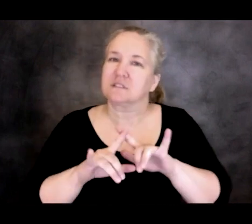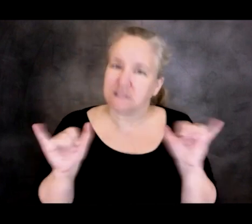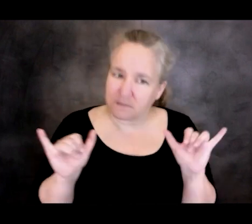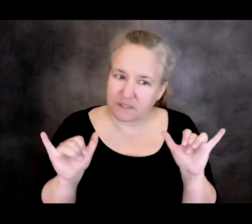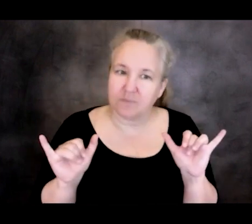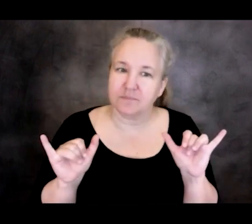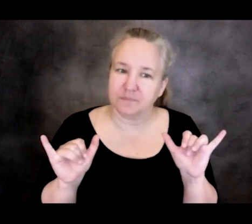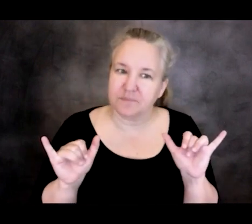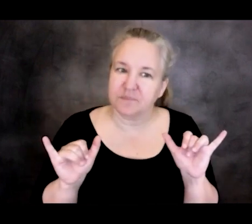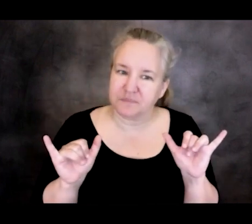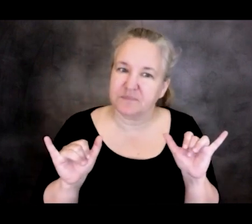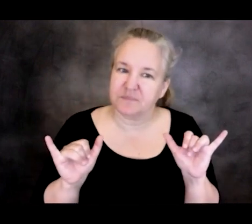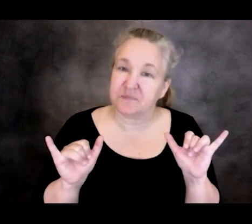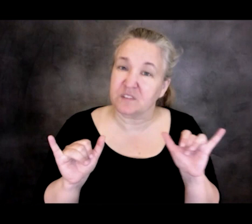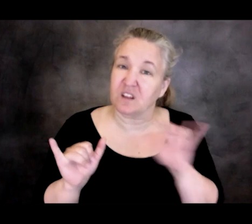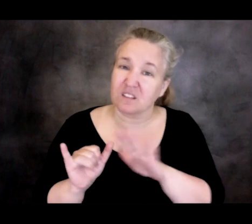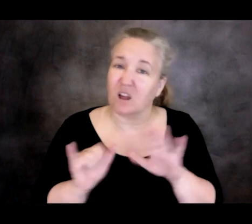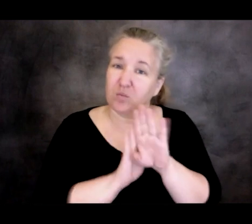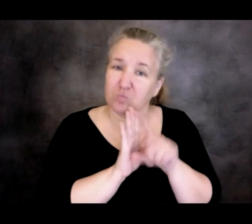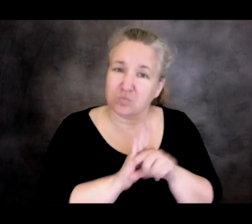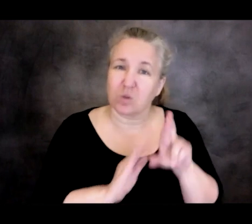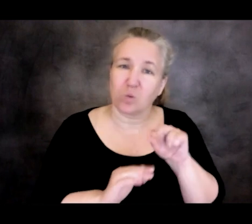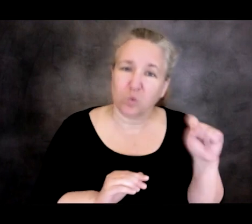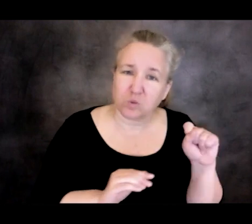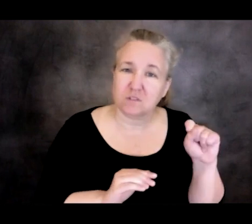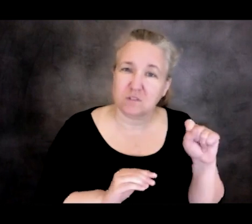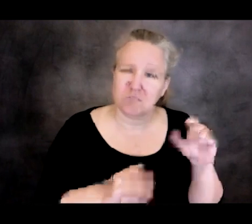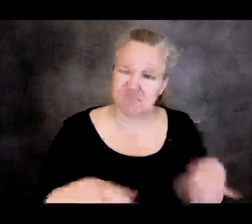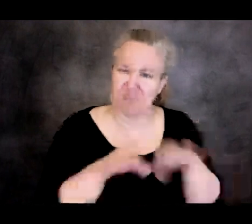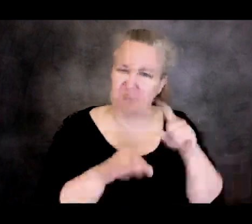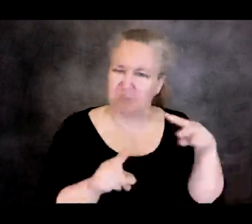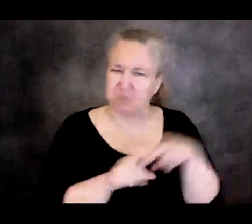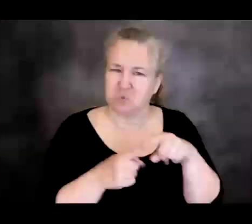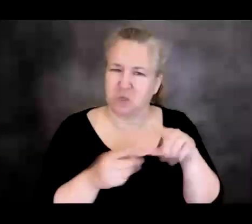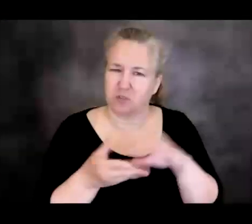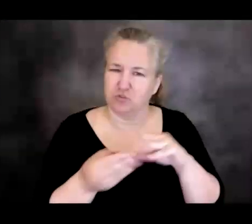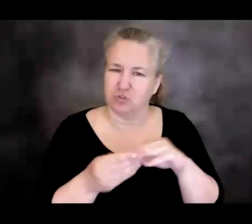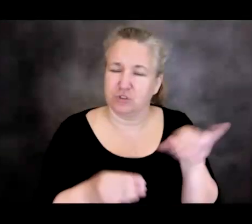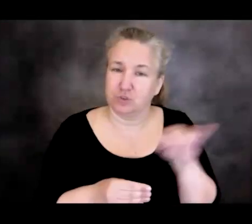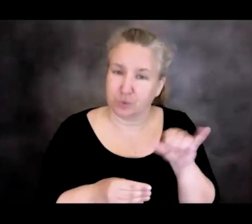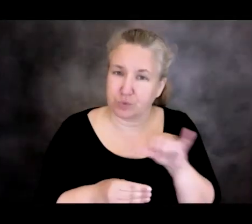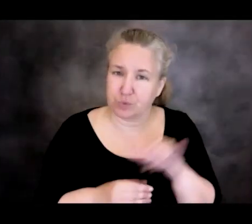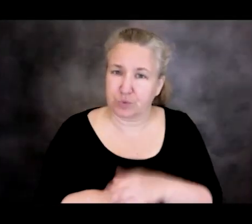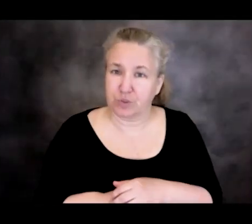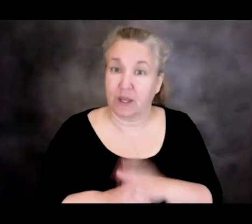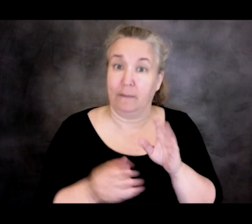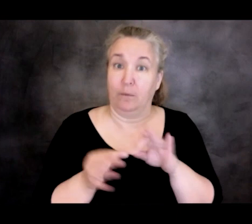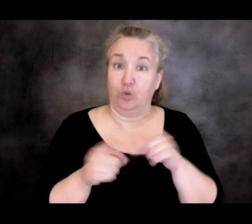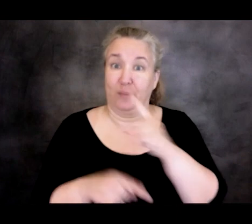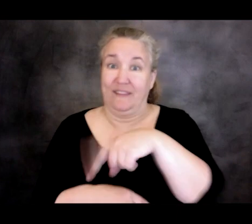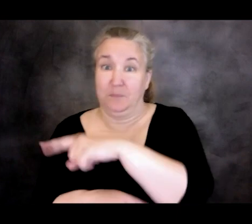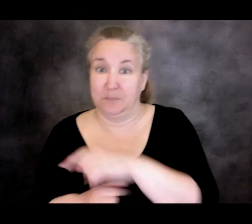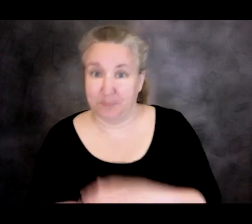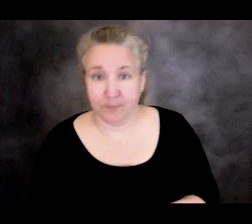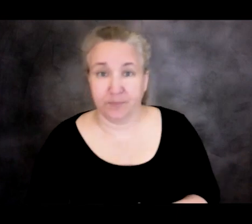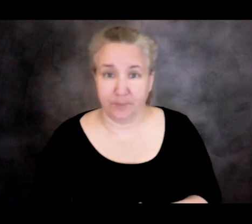their roots have been also important in this story, and important to them, I might add, but